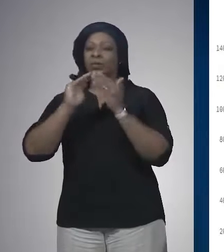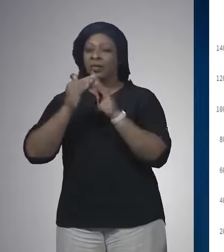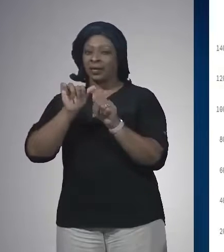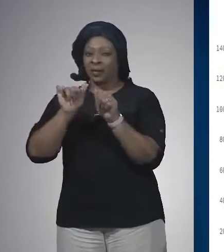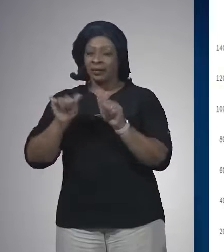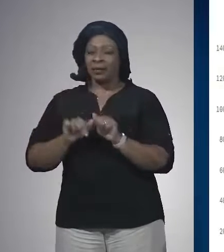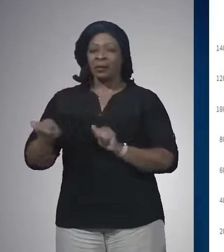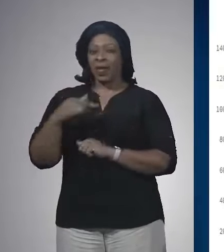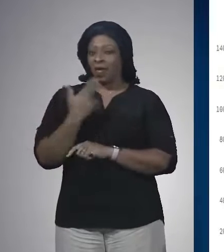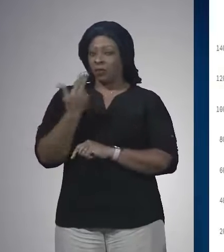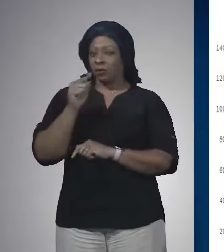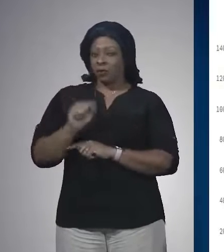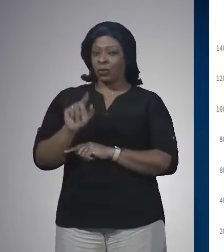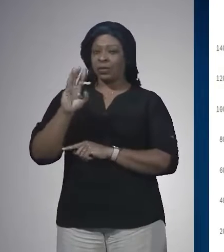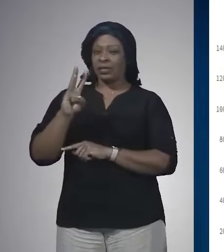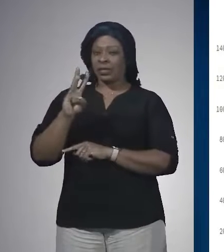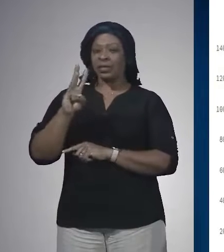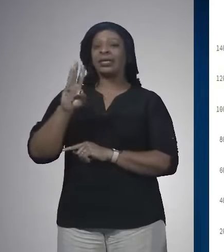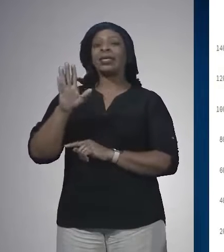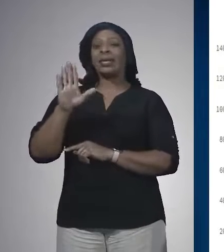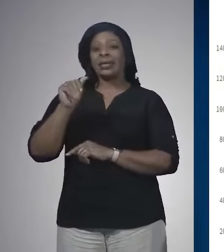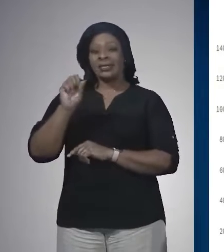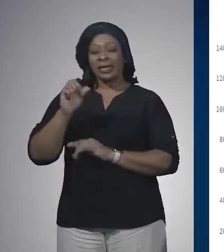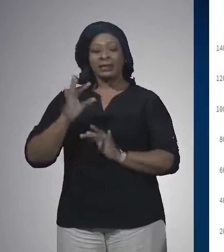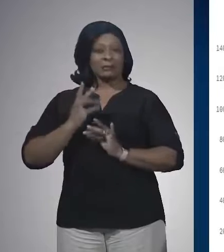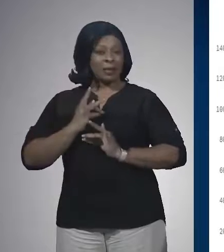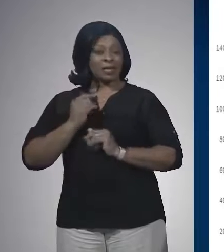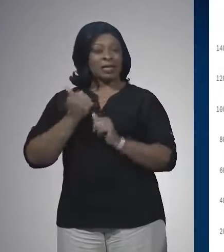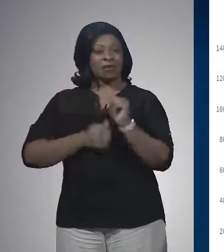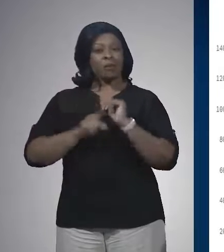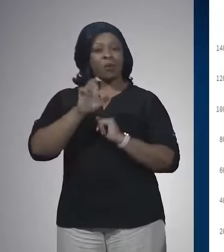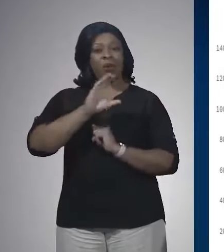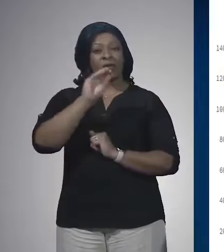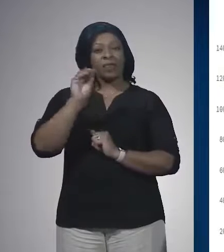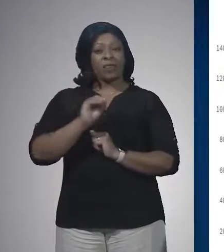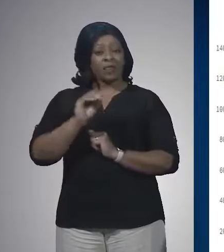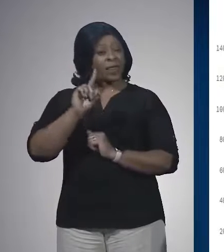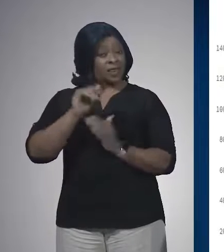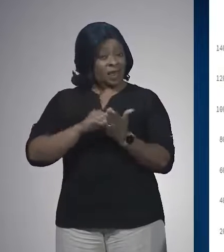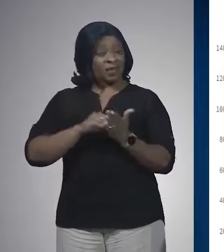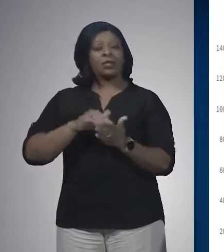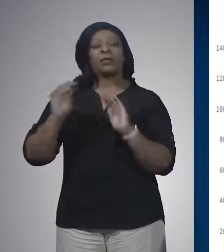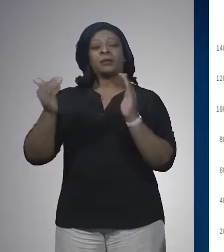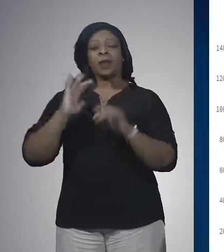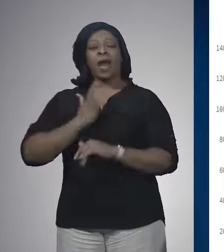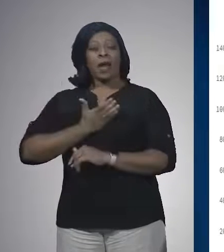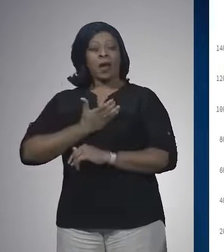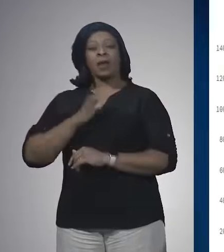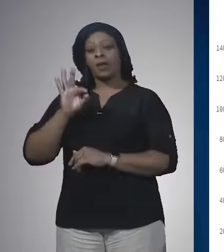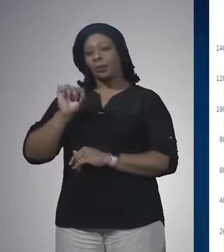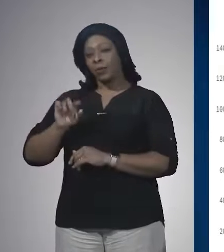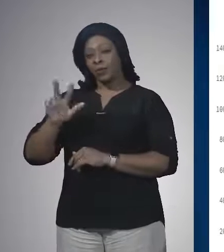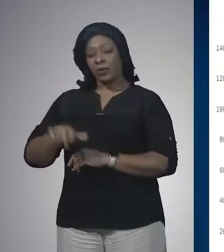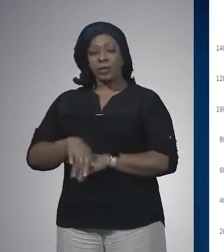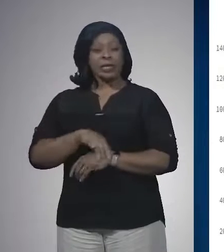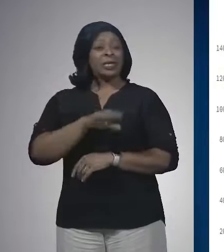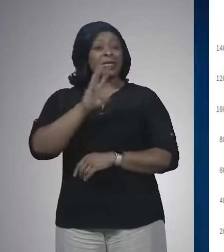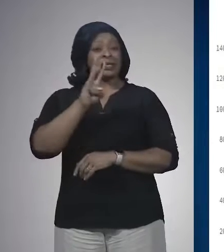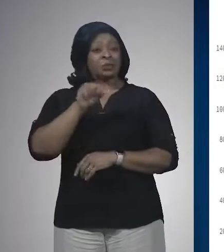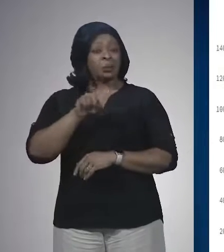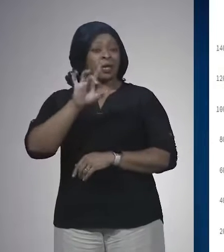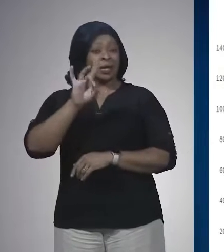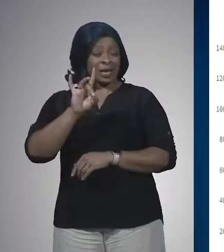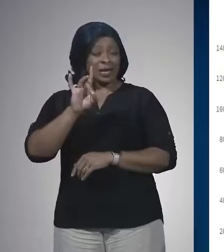have 13.6 cases per 100,000 in comparison to our 9.3, with a 6.8 test